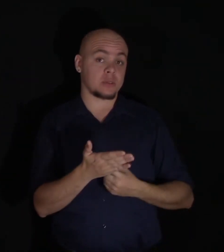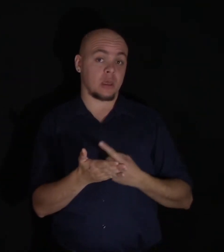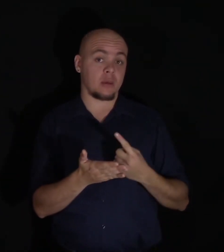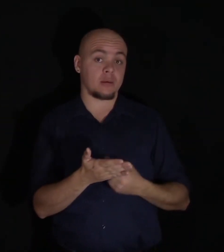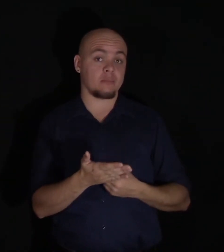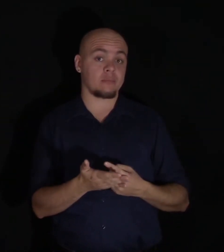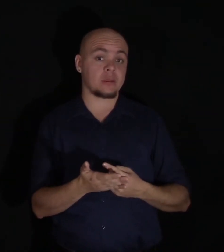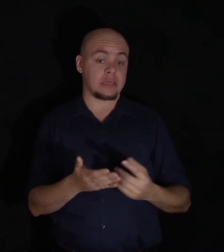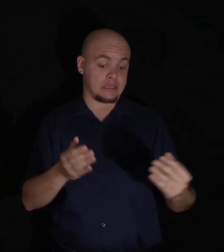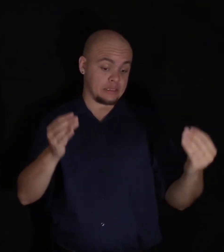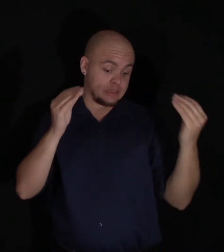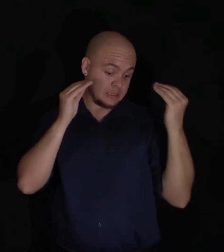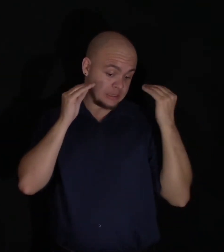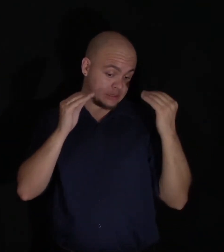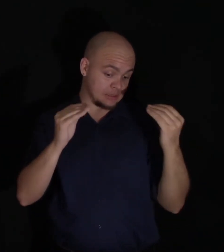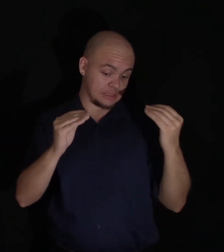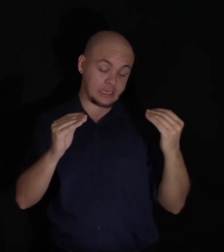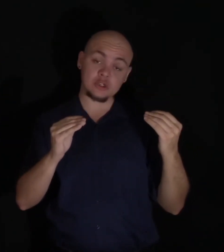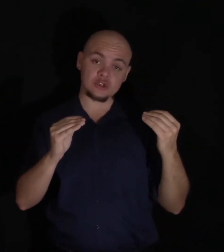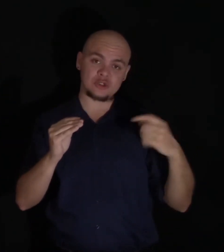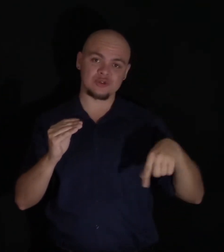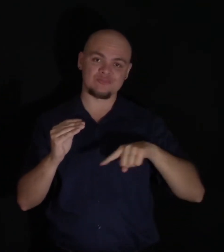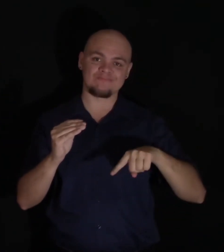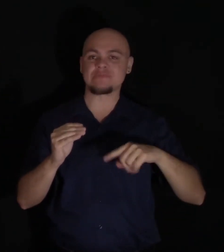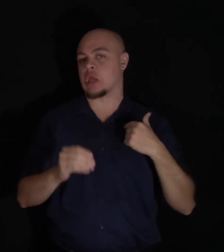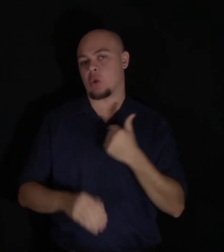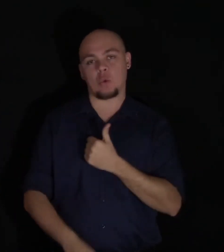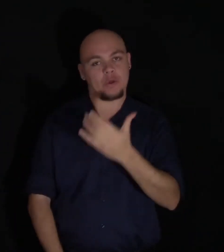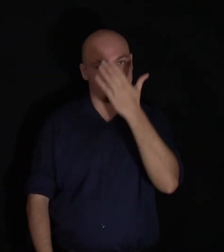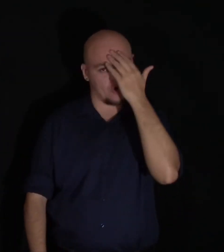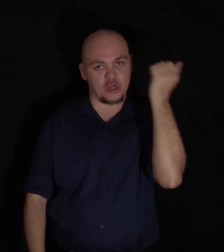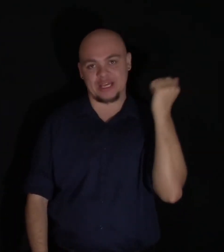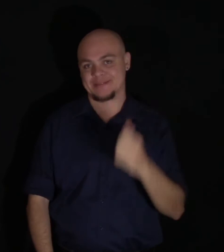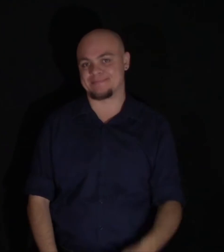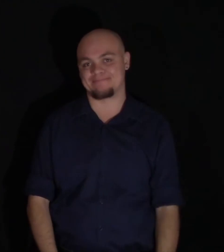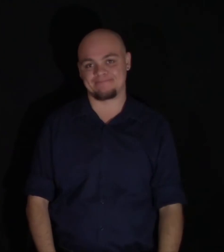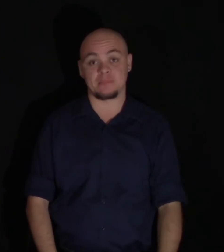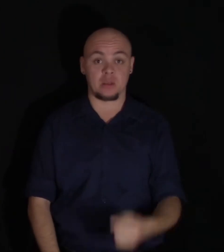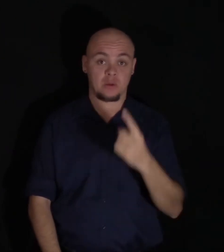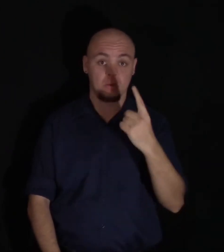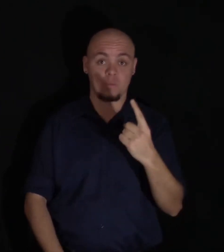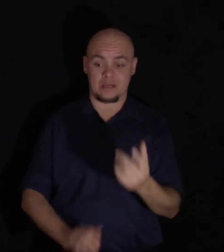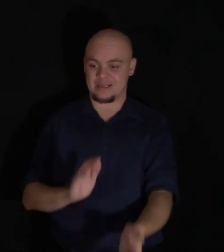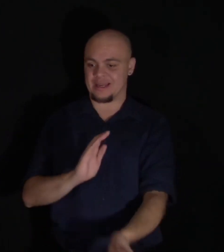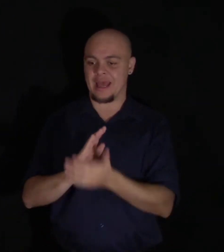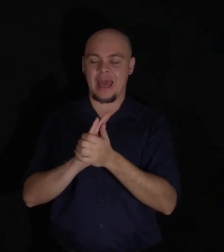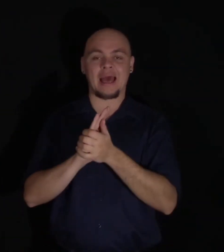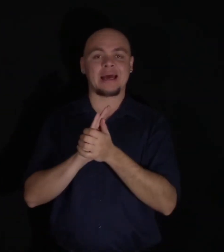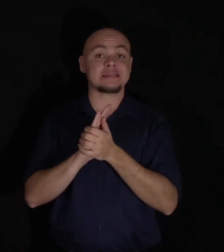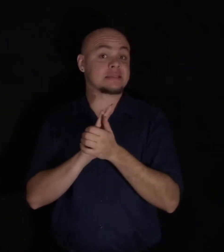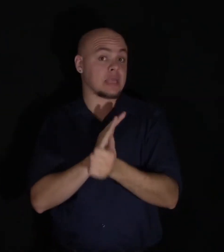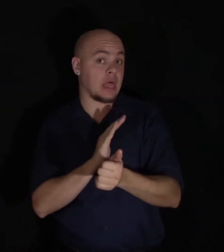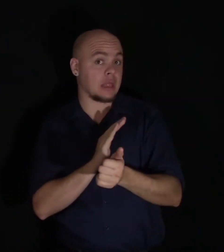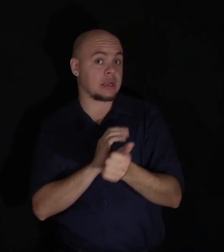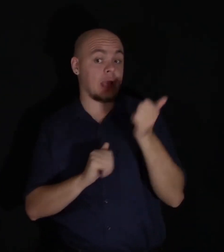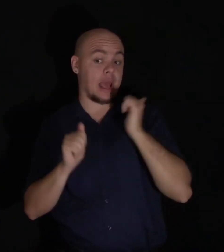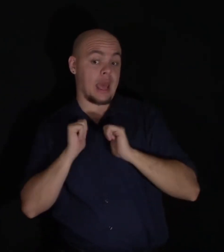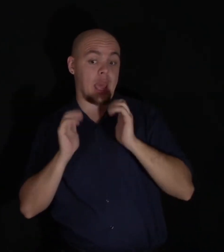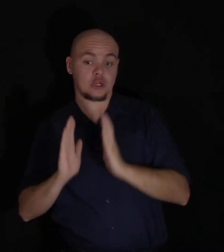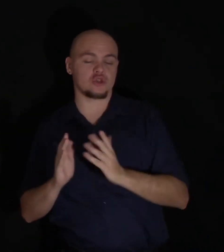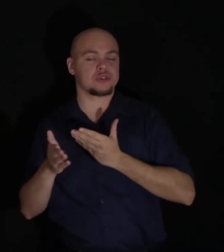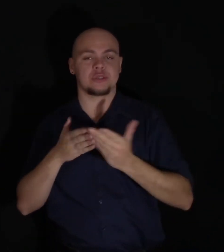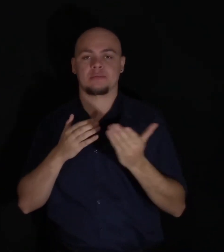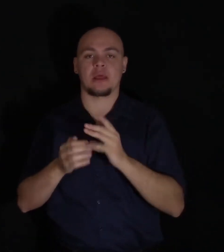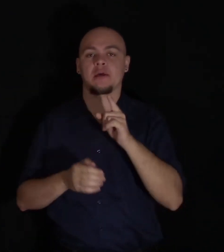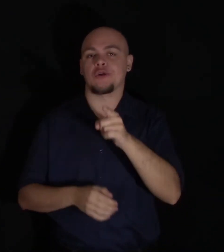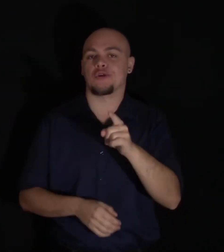forget to teach our young people some of these things. And one of them is talent doesn't mean anything if you're a jerk. I have worked